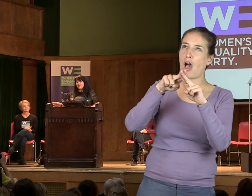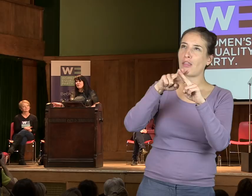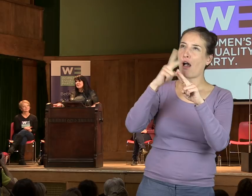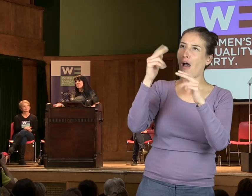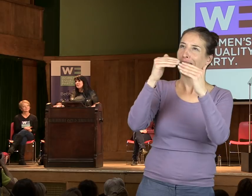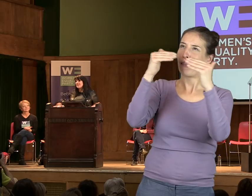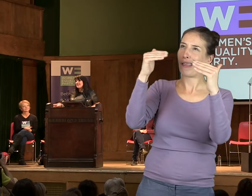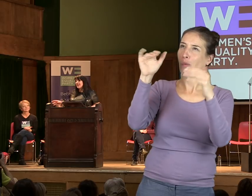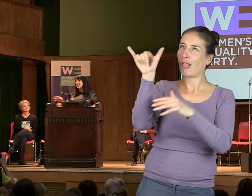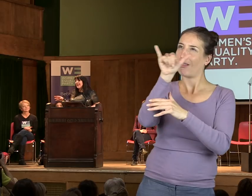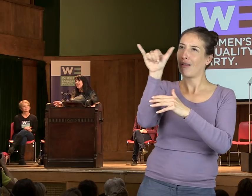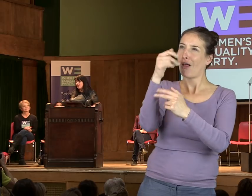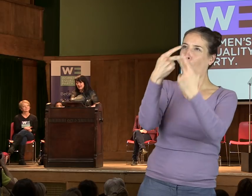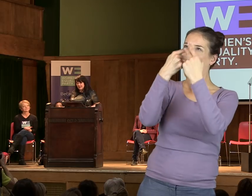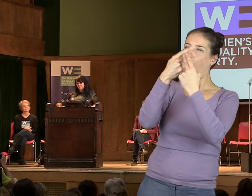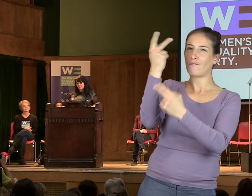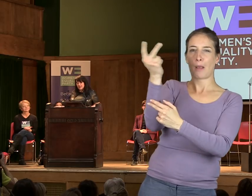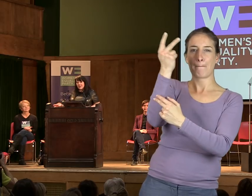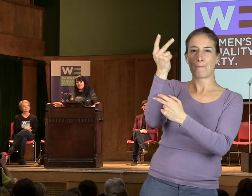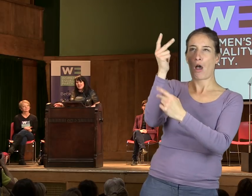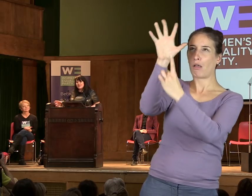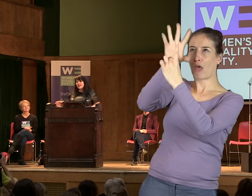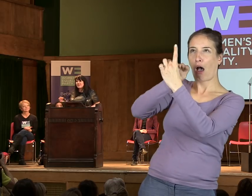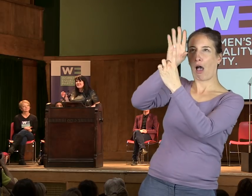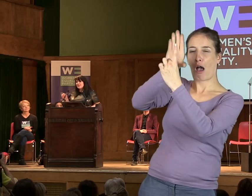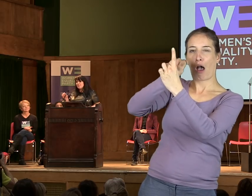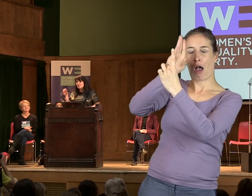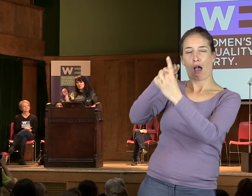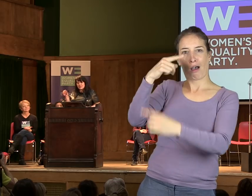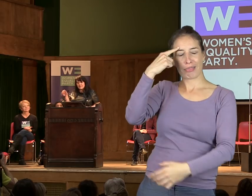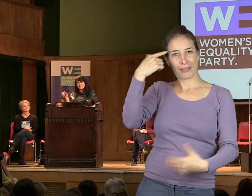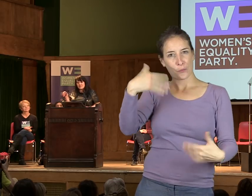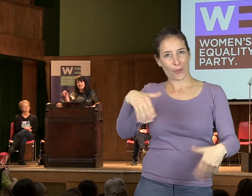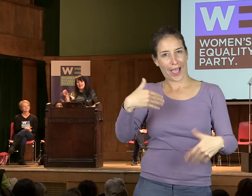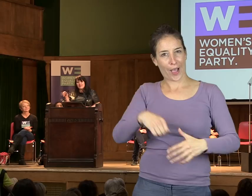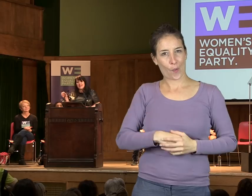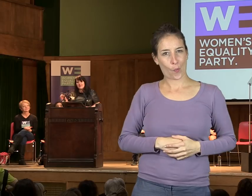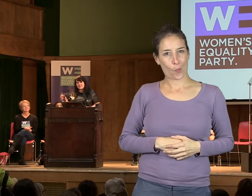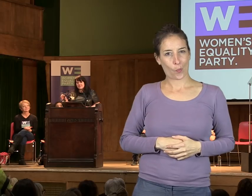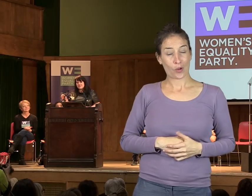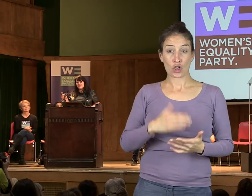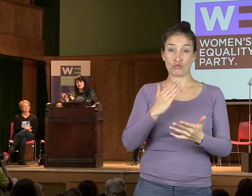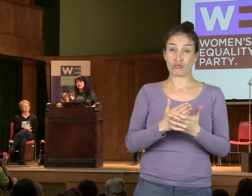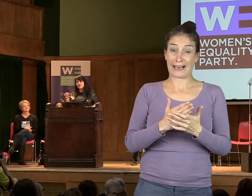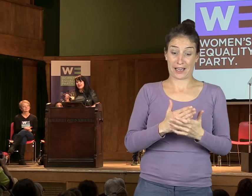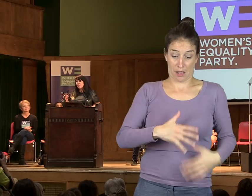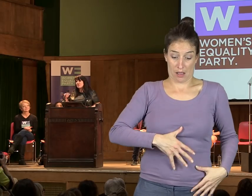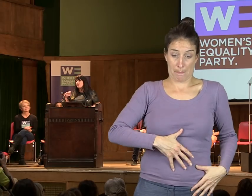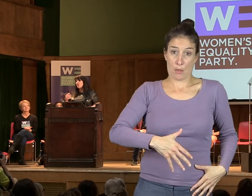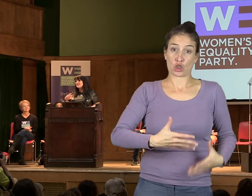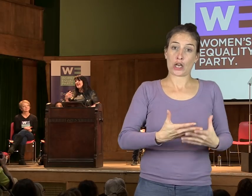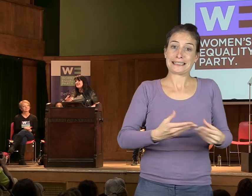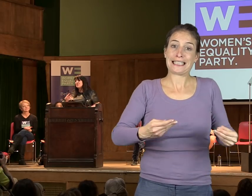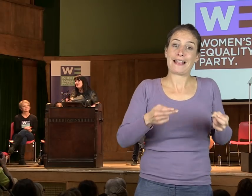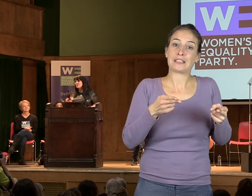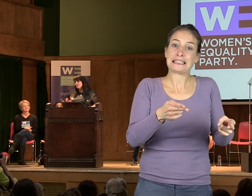caring responsibility equally. Imagine how this simple shift in the leave system can encourage